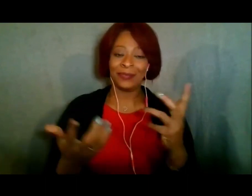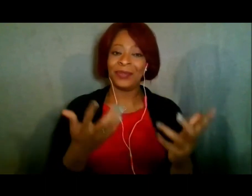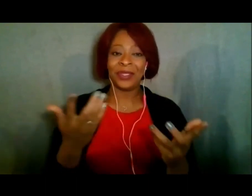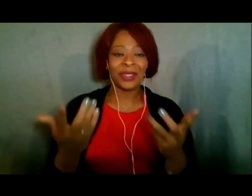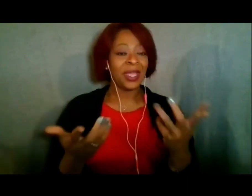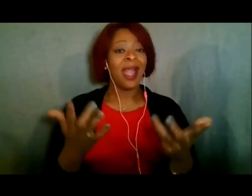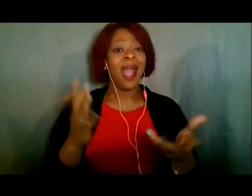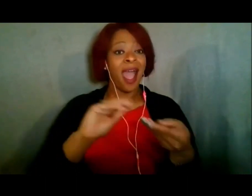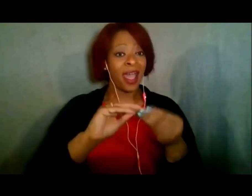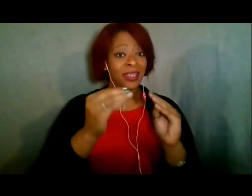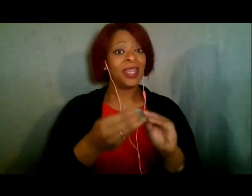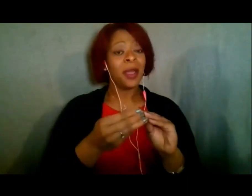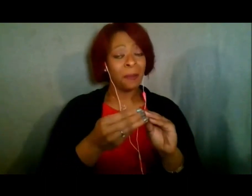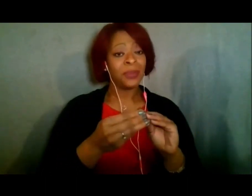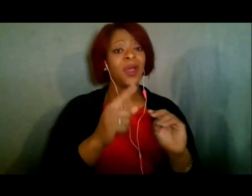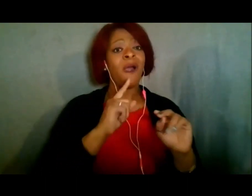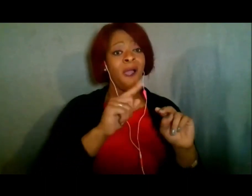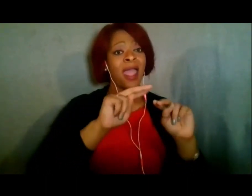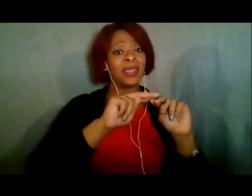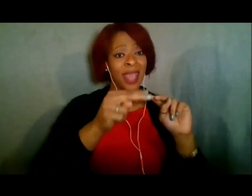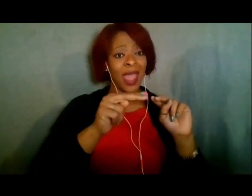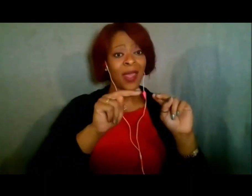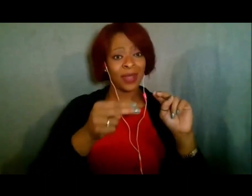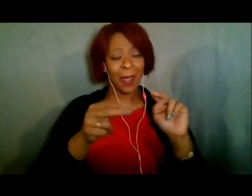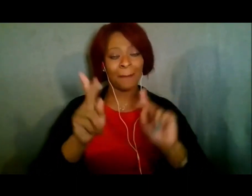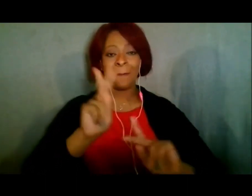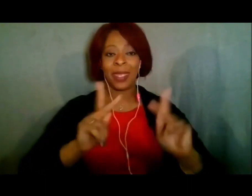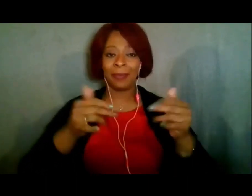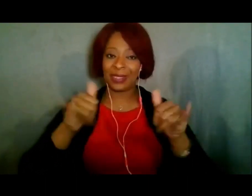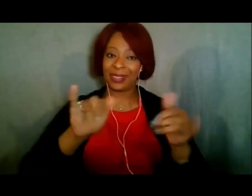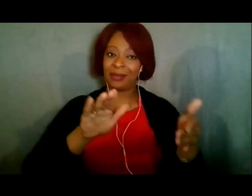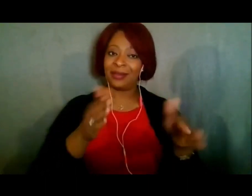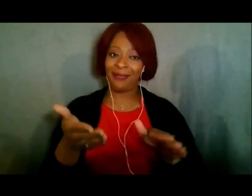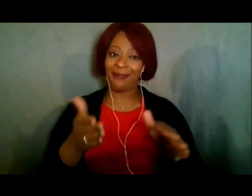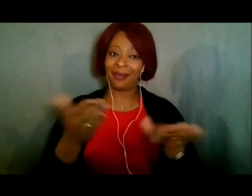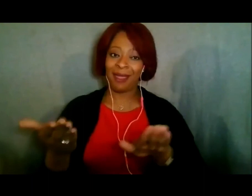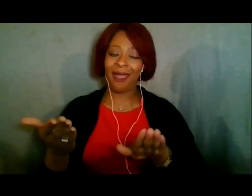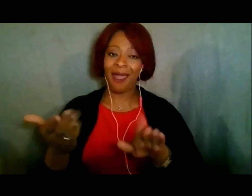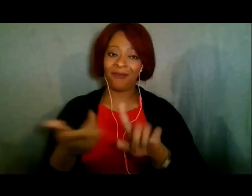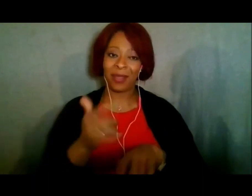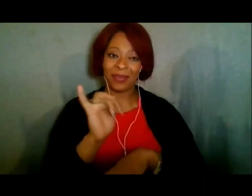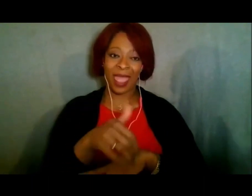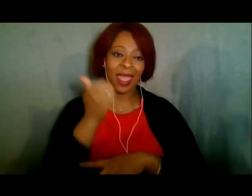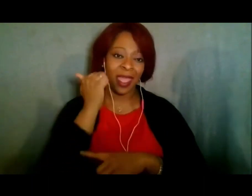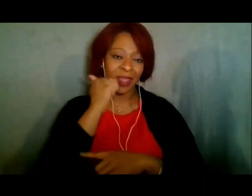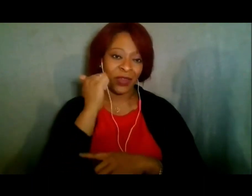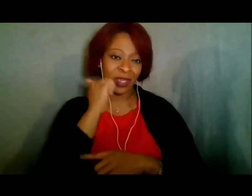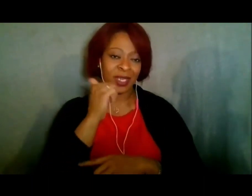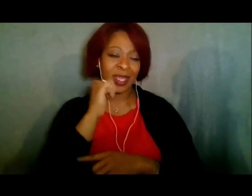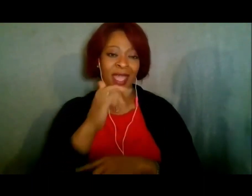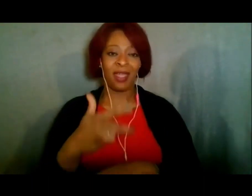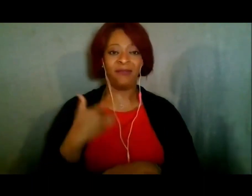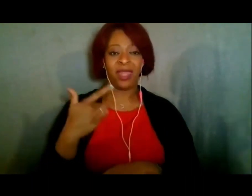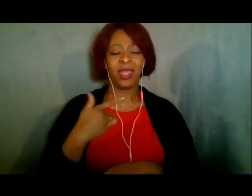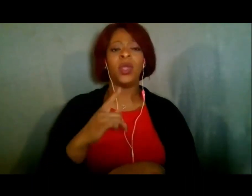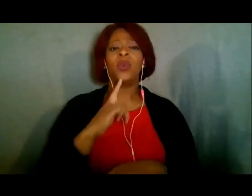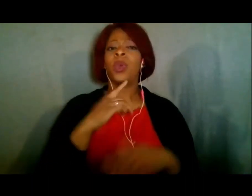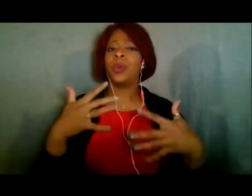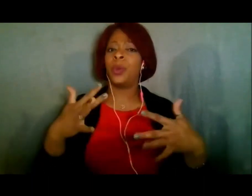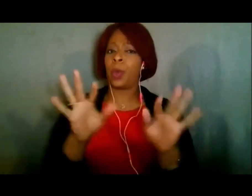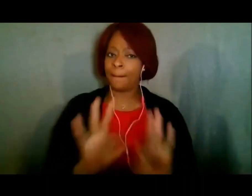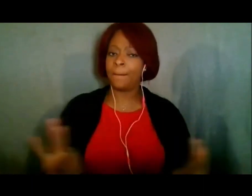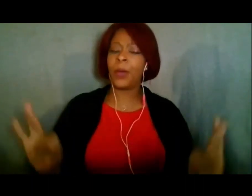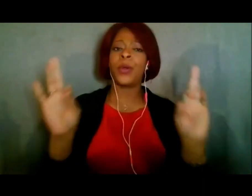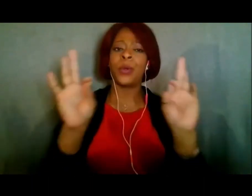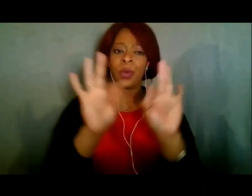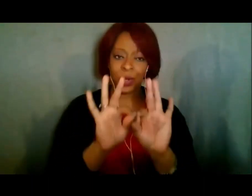our numbers are COVID are down, but we still have people dying every day. And so I feel like it's incredibly important